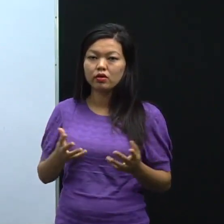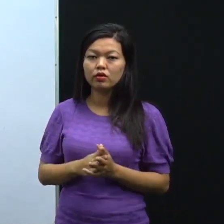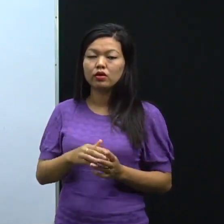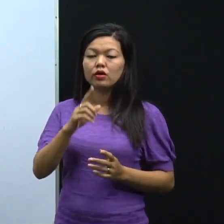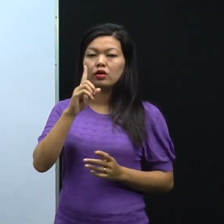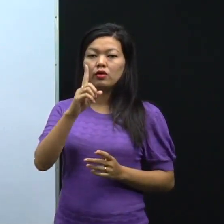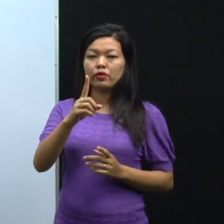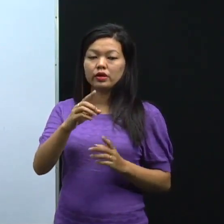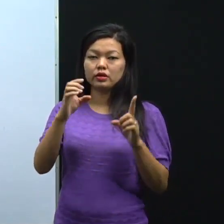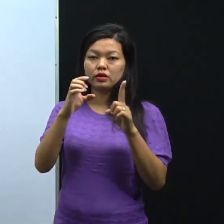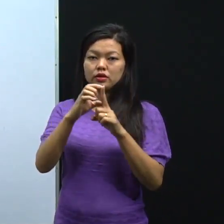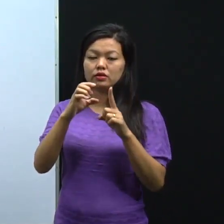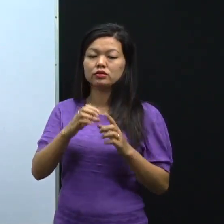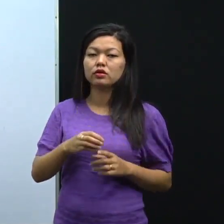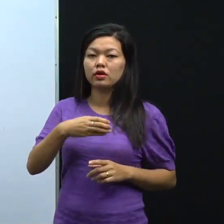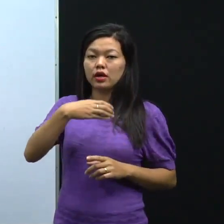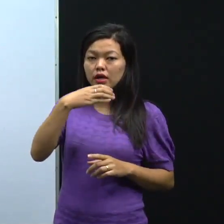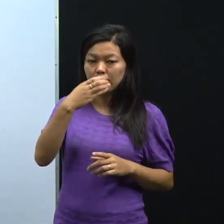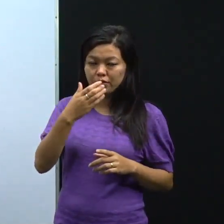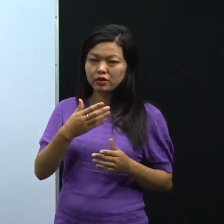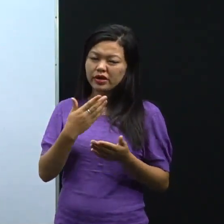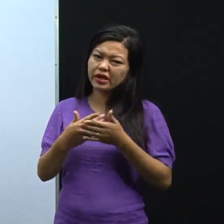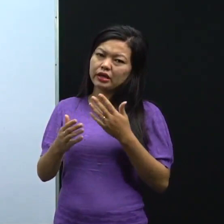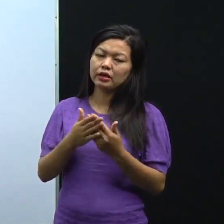of apple or anything, then